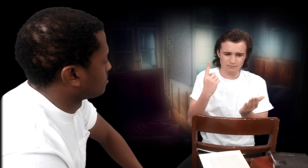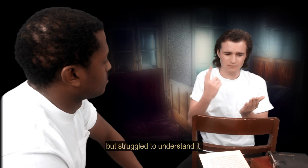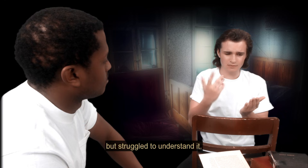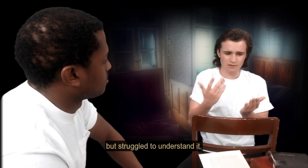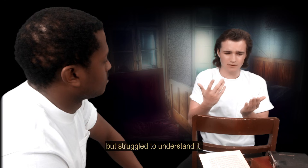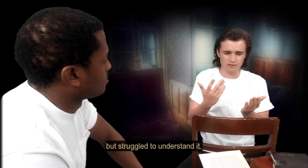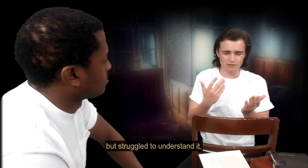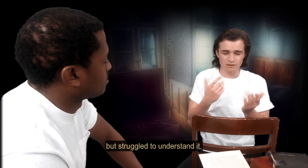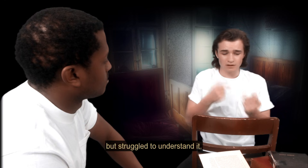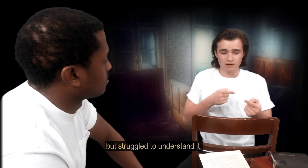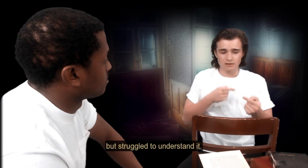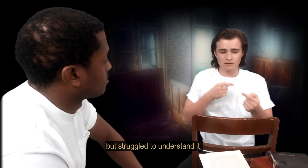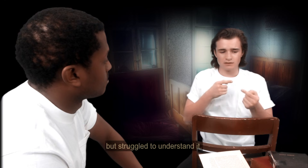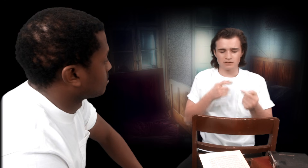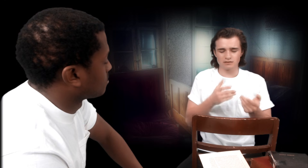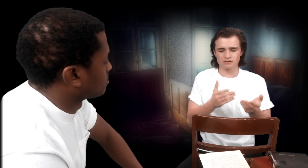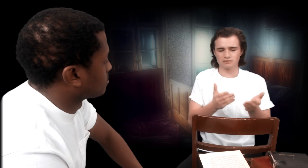but struggled to understand it.